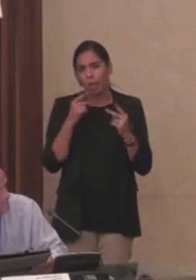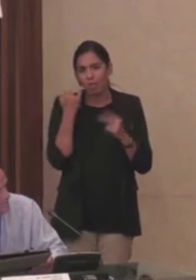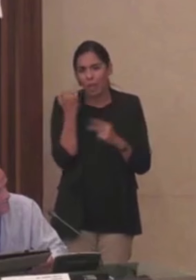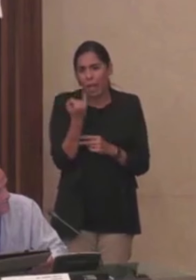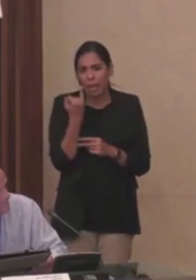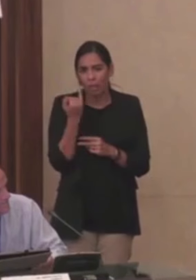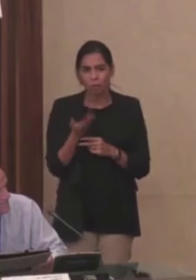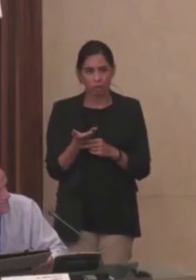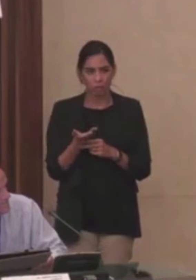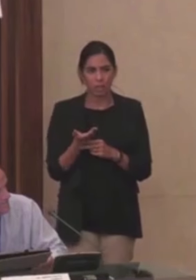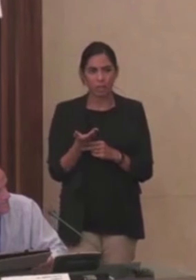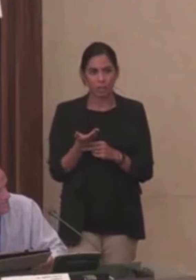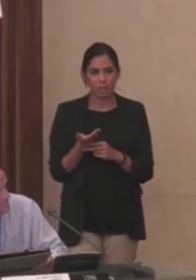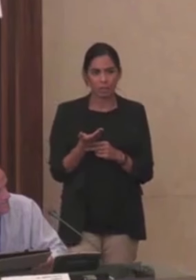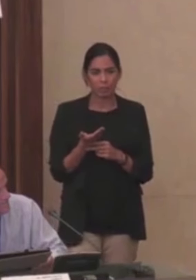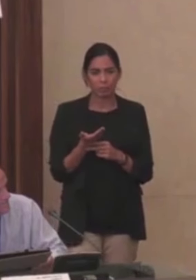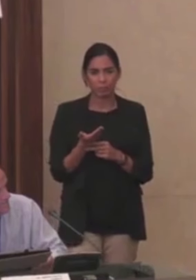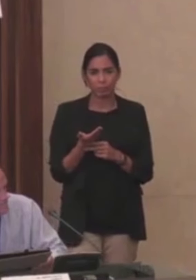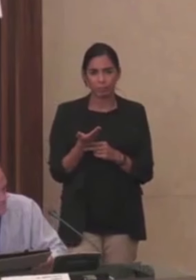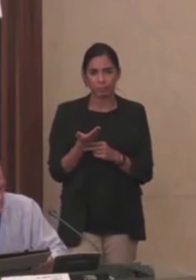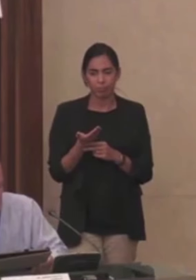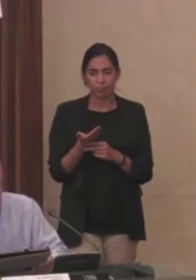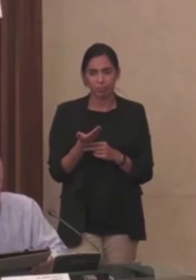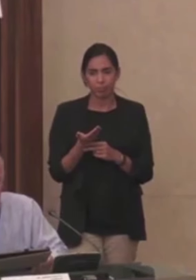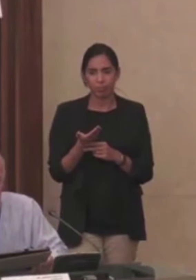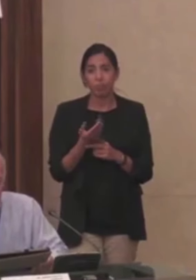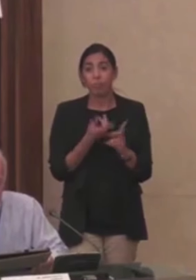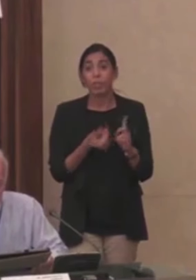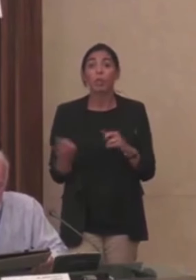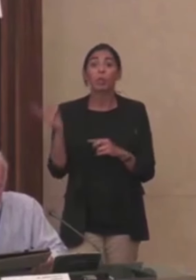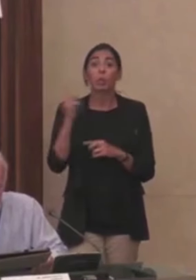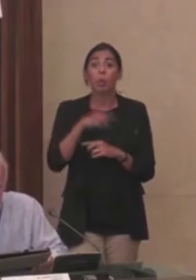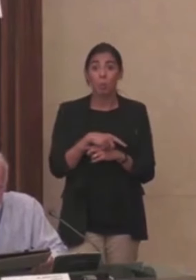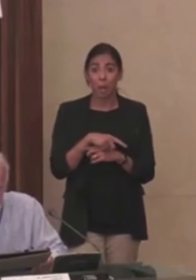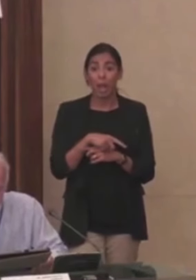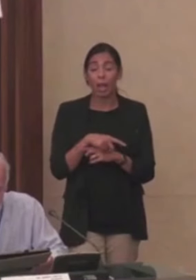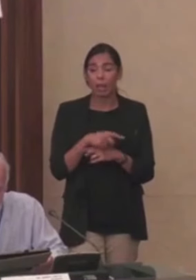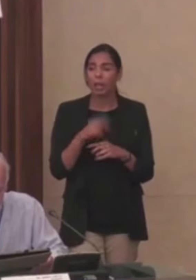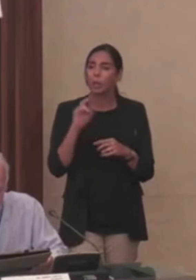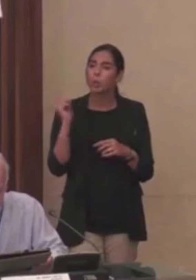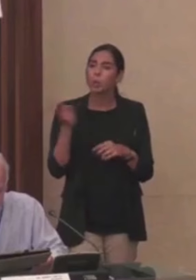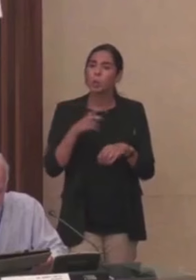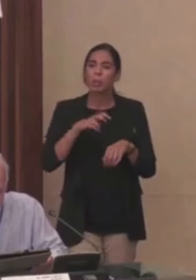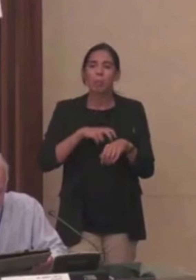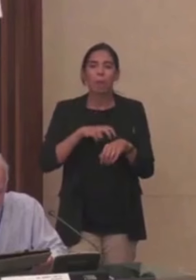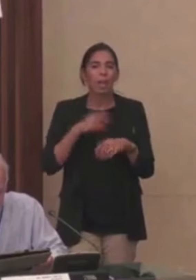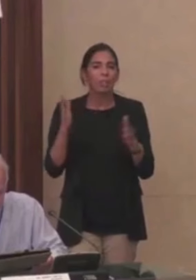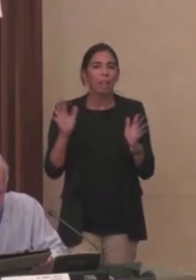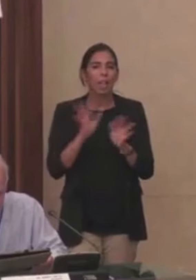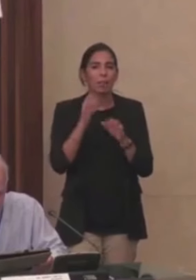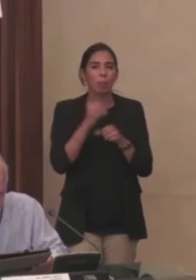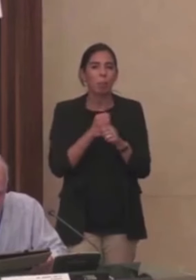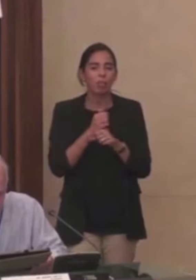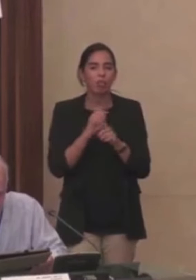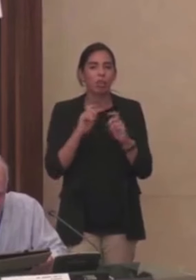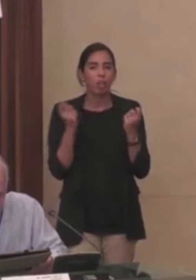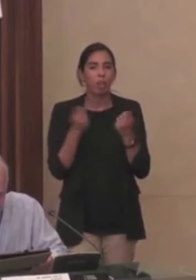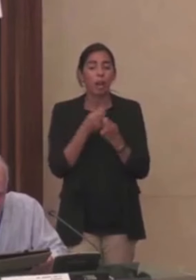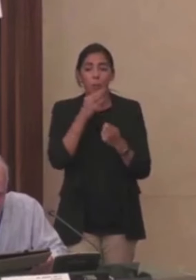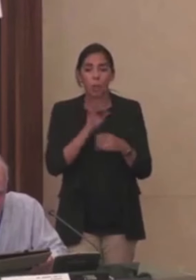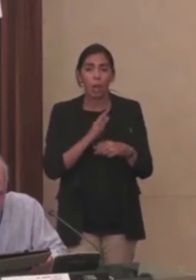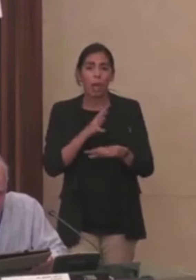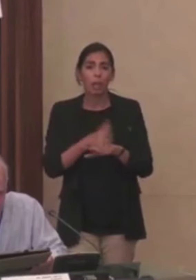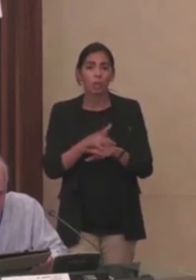data are very easy to retrieve today. And my idea is that in the future, all GPs may